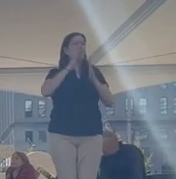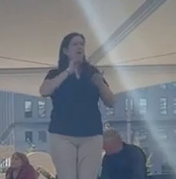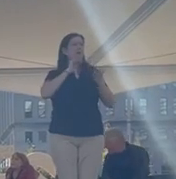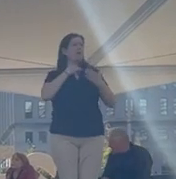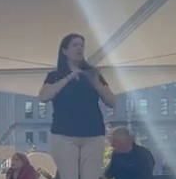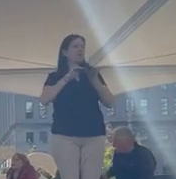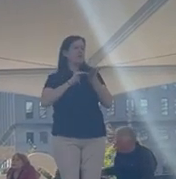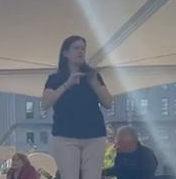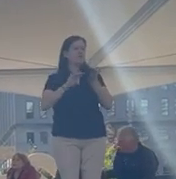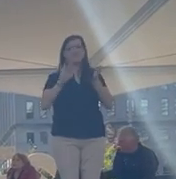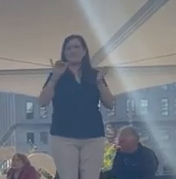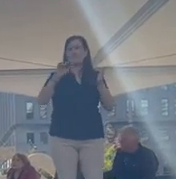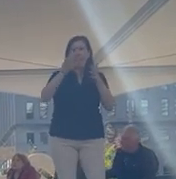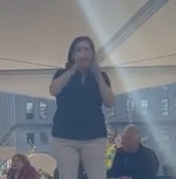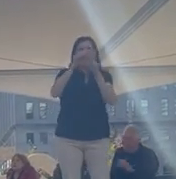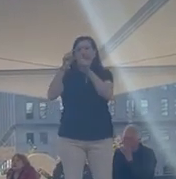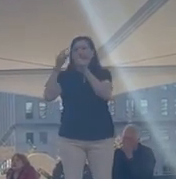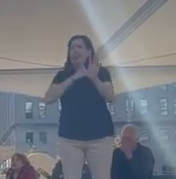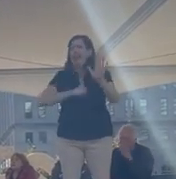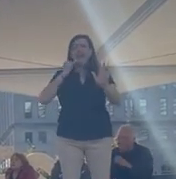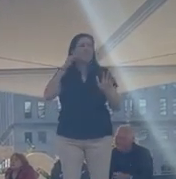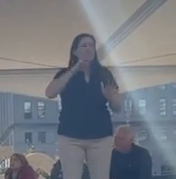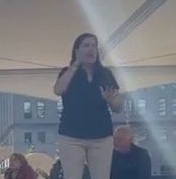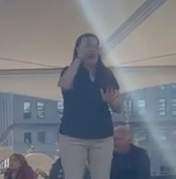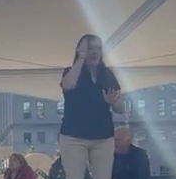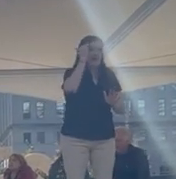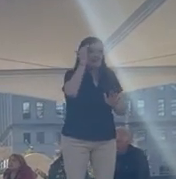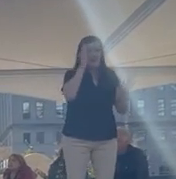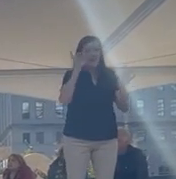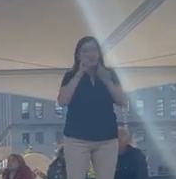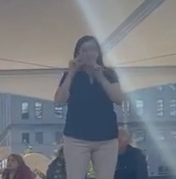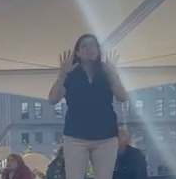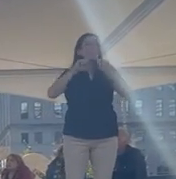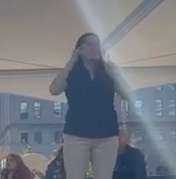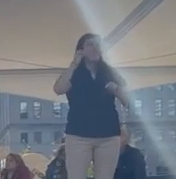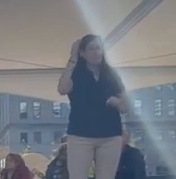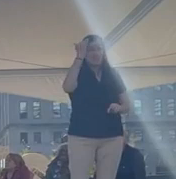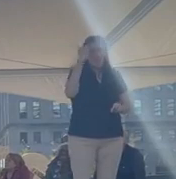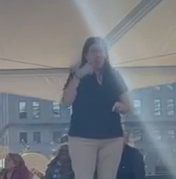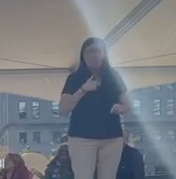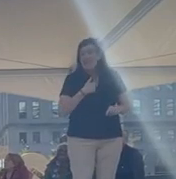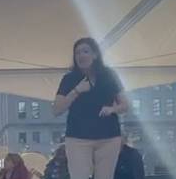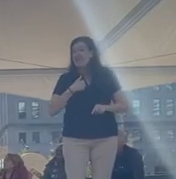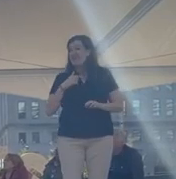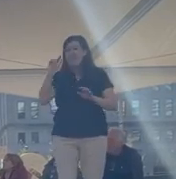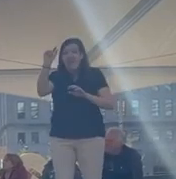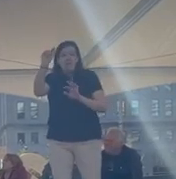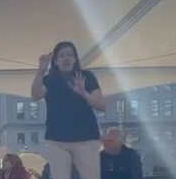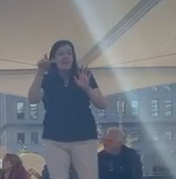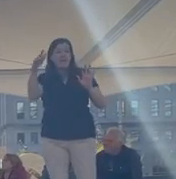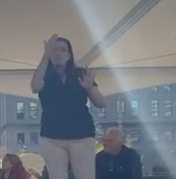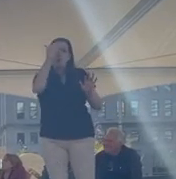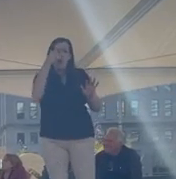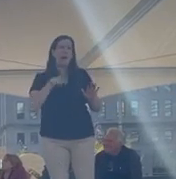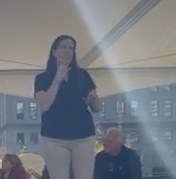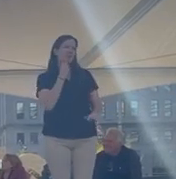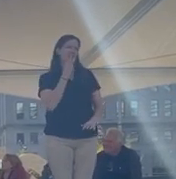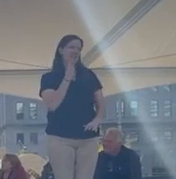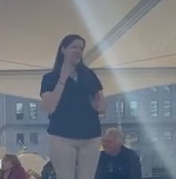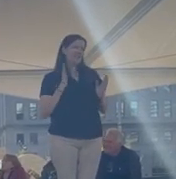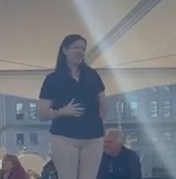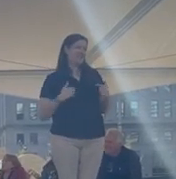lot of vocabulary if you're not accustomed to it, but if you know me, if you're in my life, even a little bit, you know that I'm